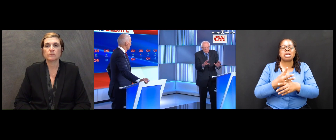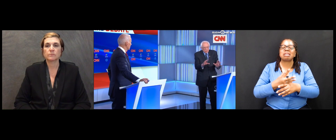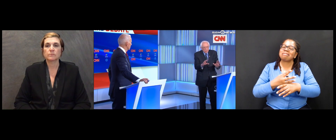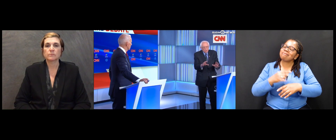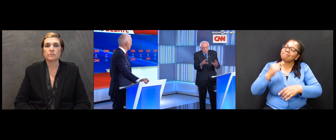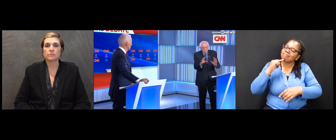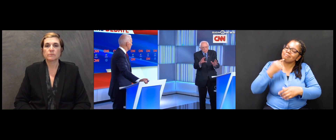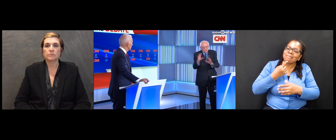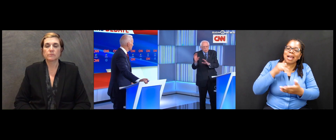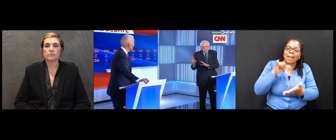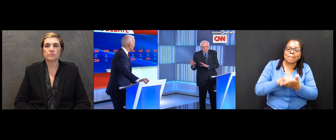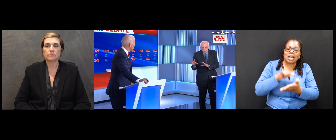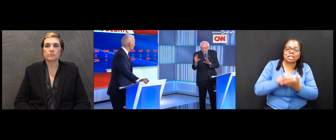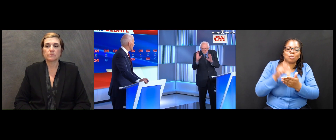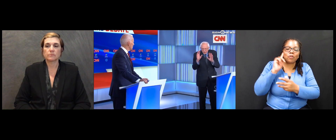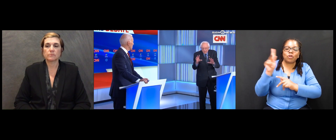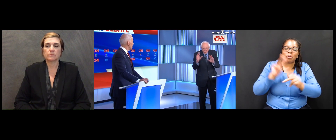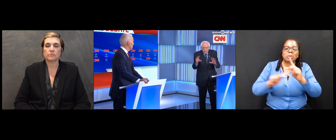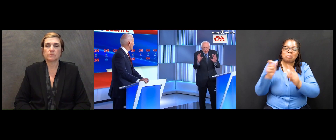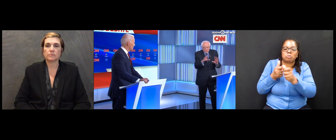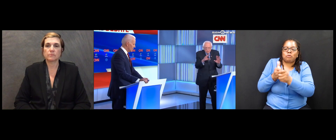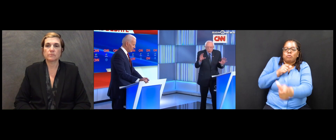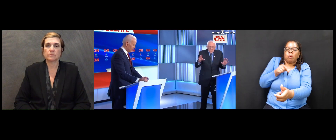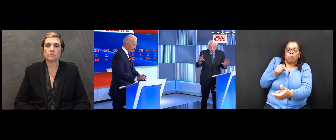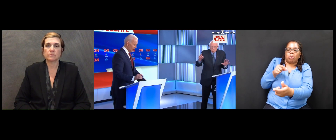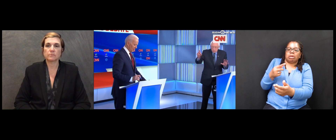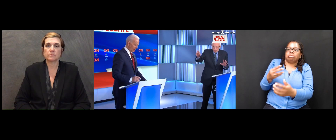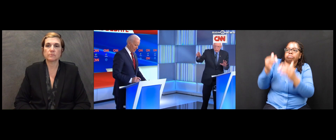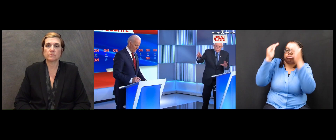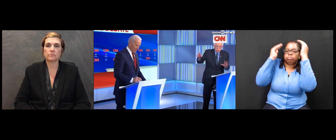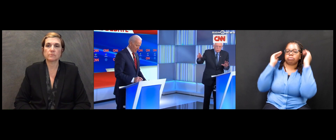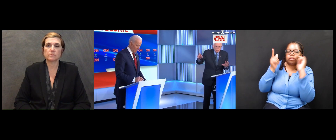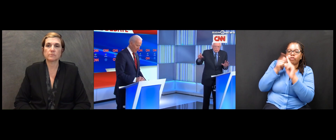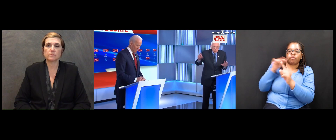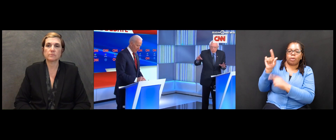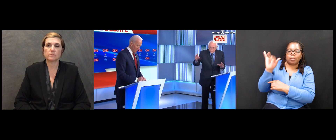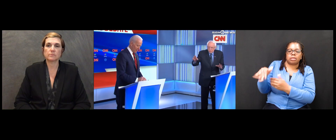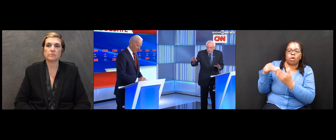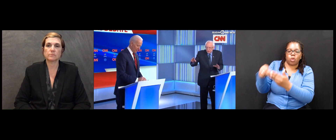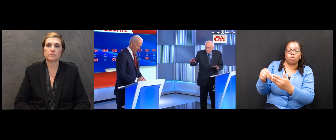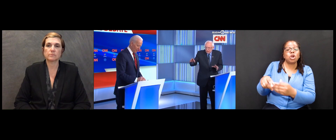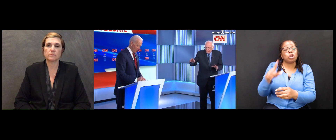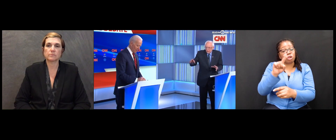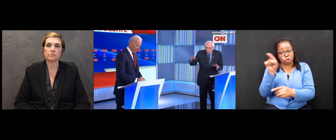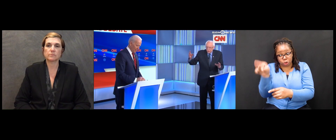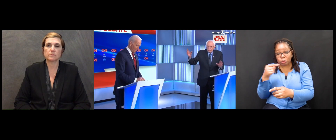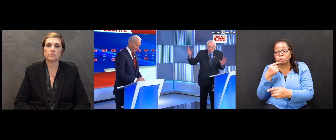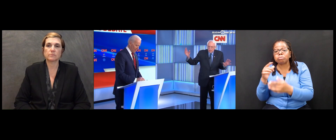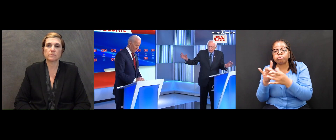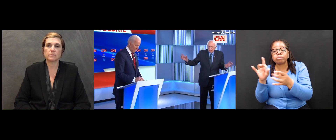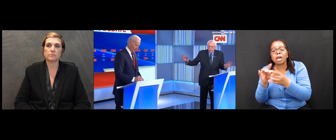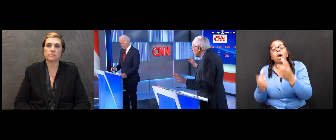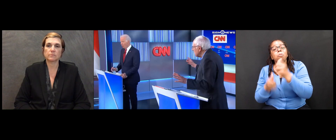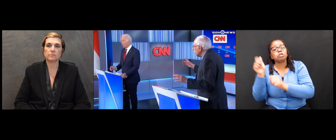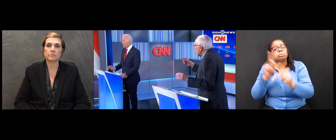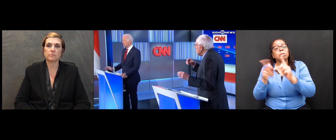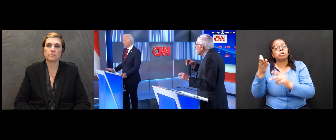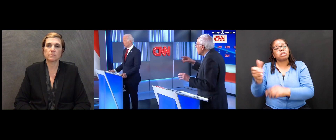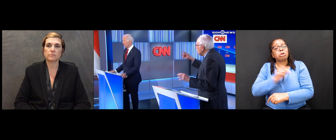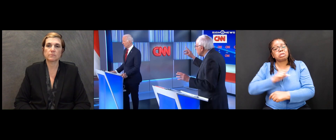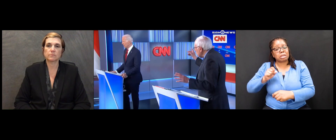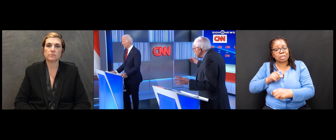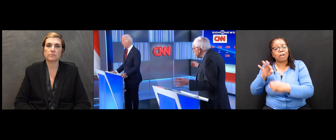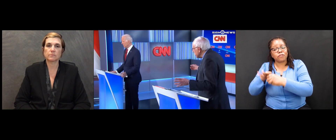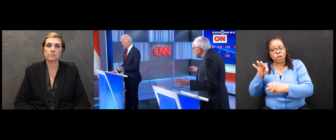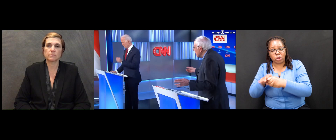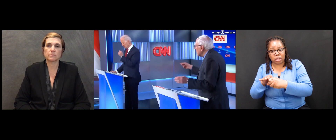to escape from that student debt. It was a very, very bad bill. You said, Joe, that a majority of the people in the Senate voted for it. You're right. Overwhelming